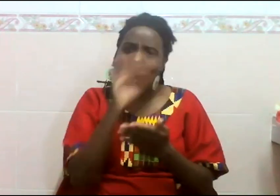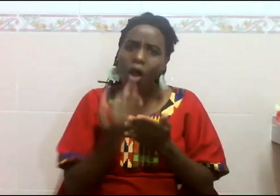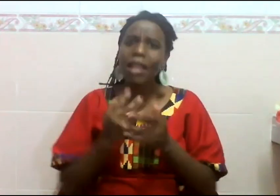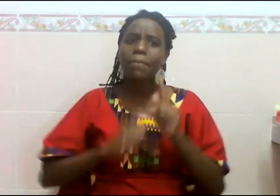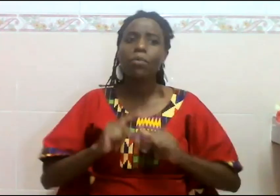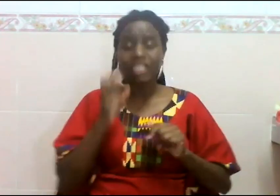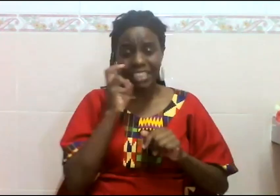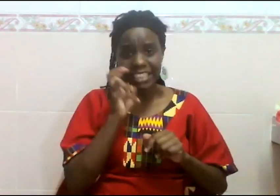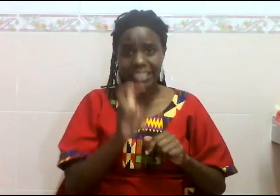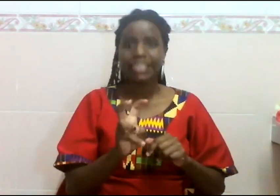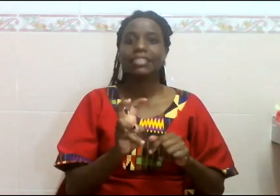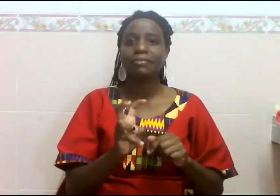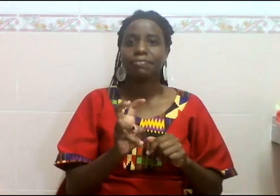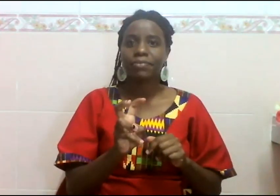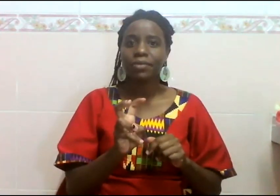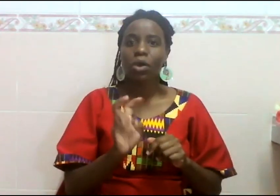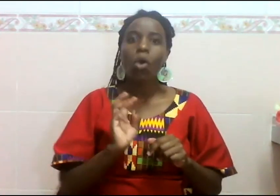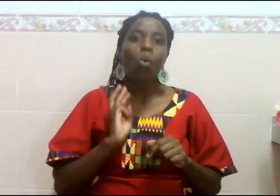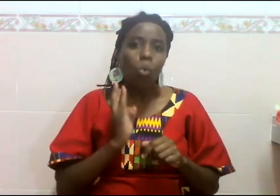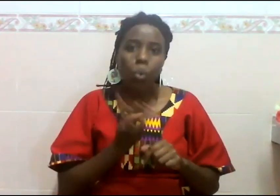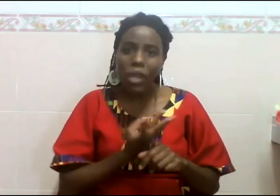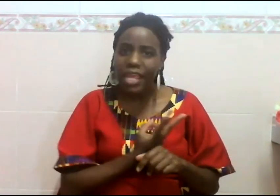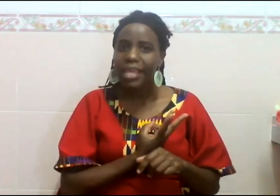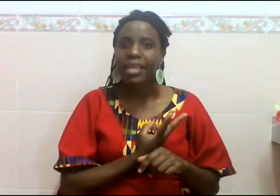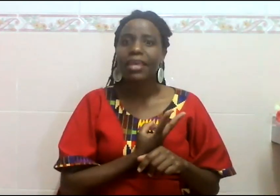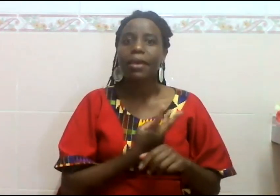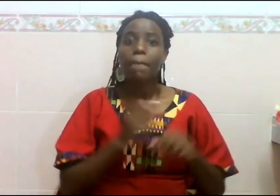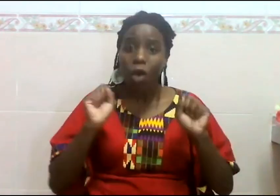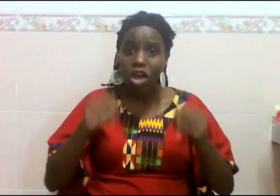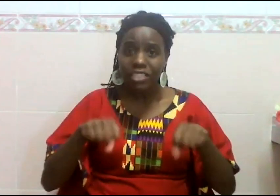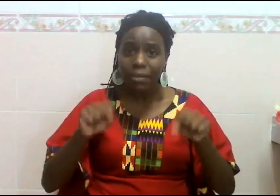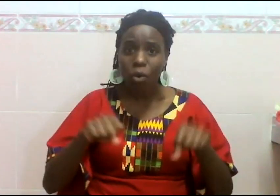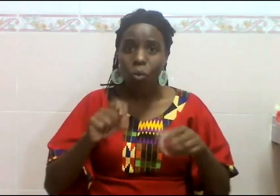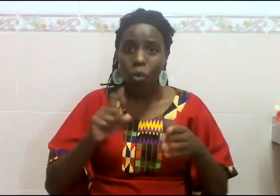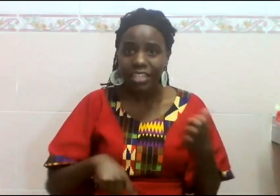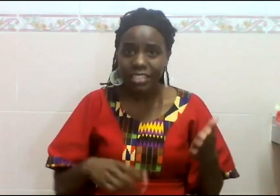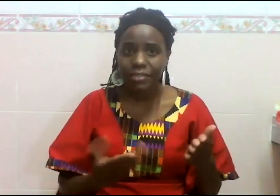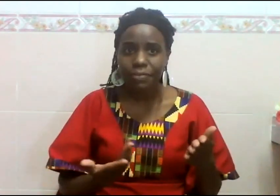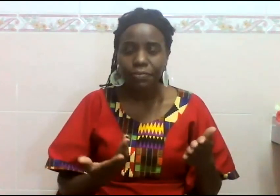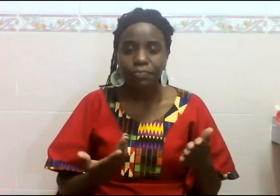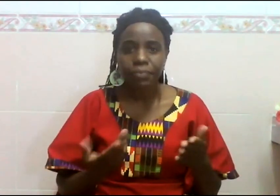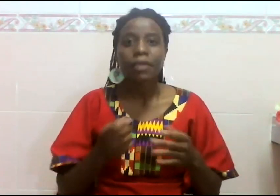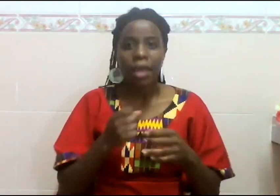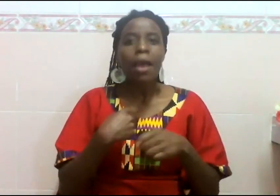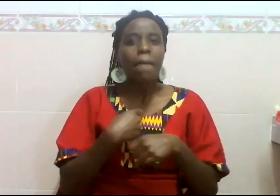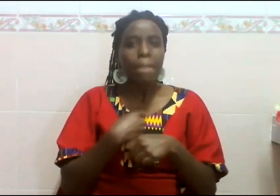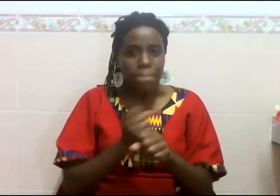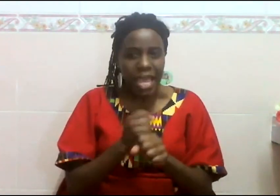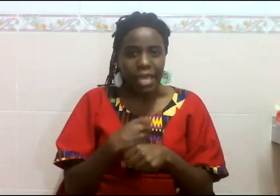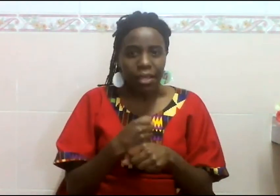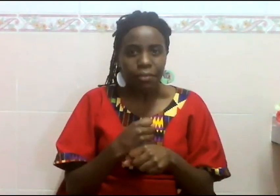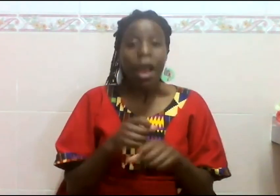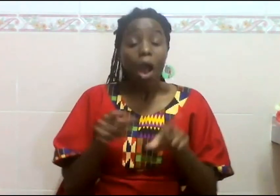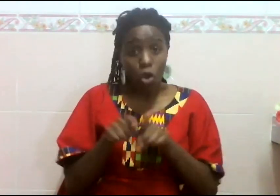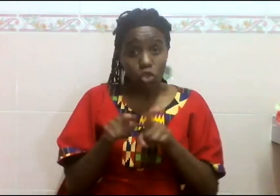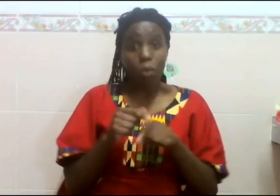there, and that we can actually get things done, like you just mentioned. But I also want to point